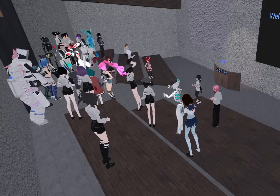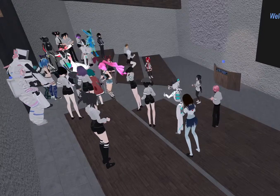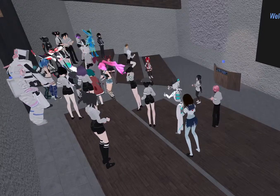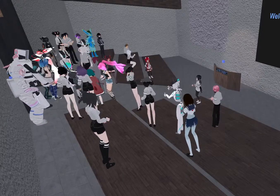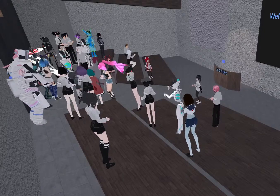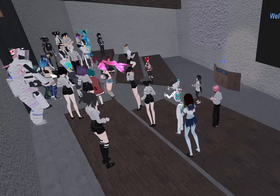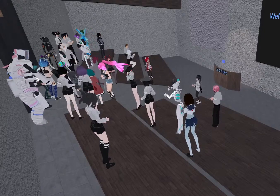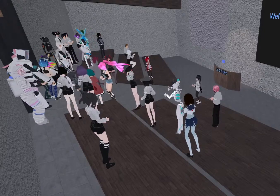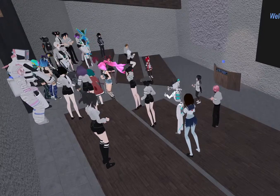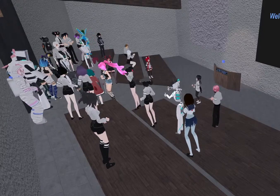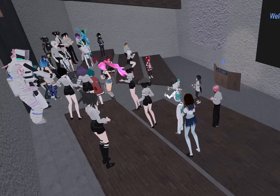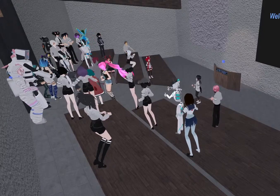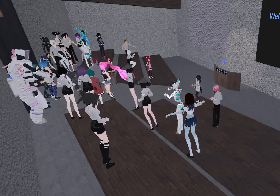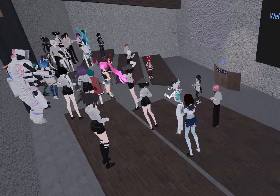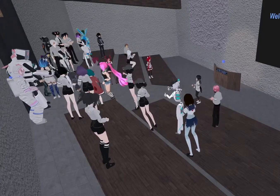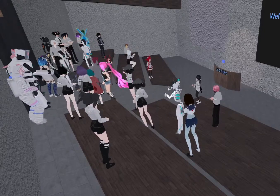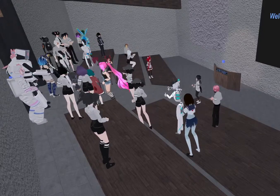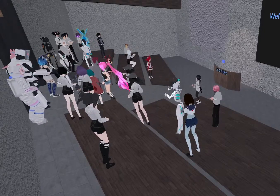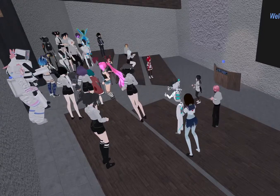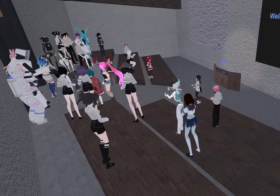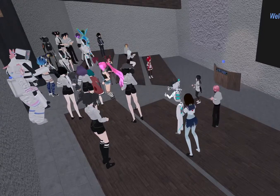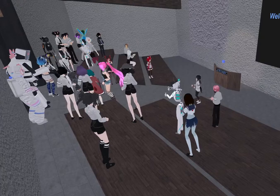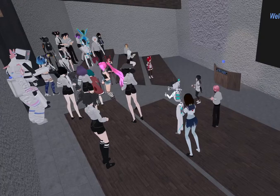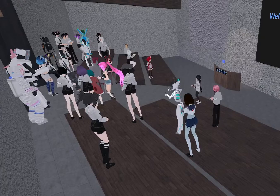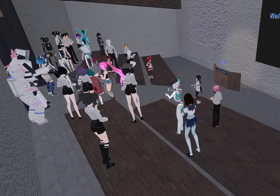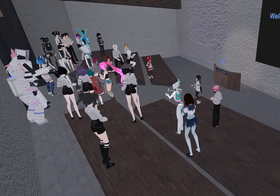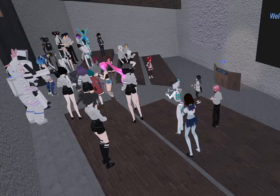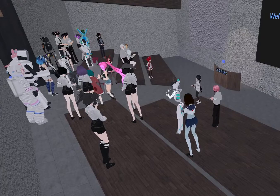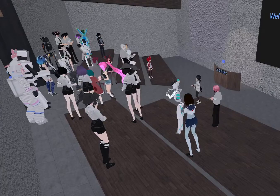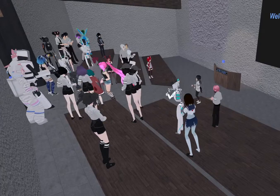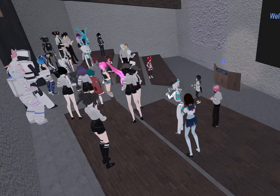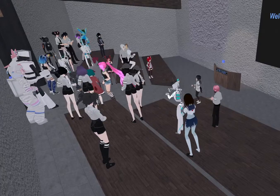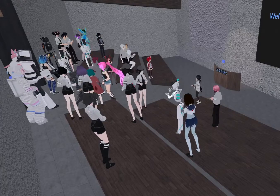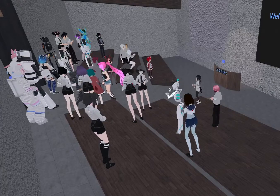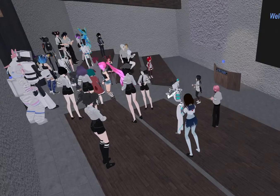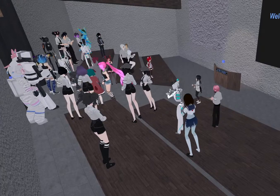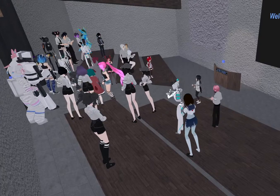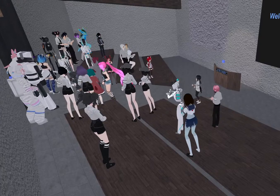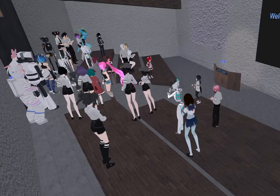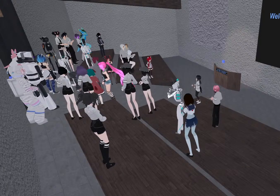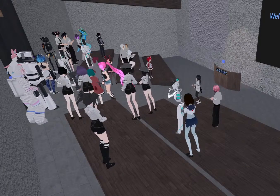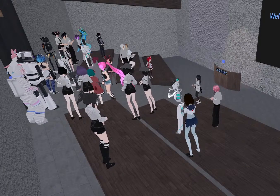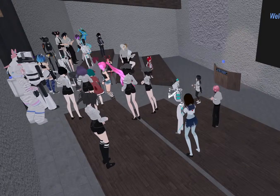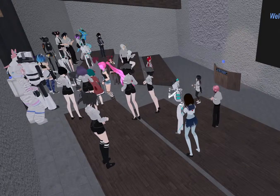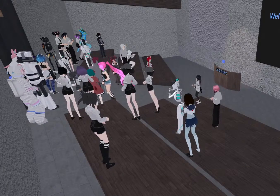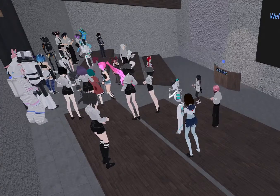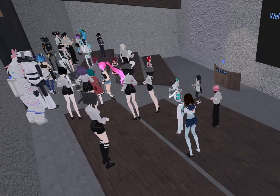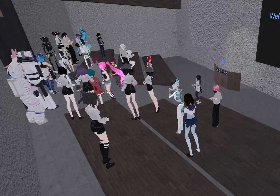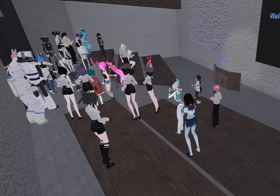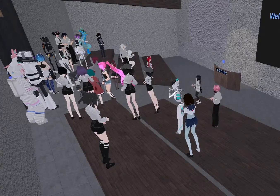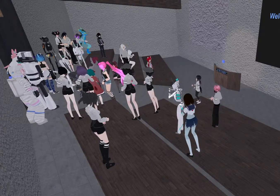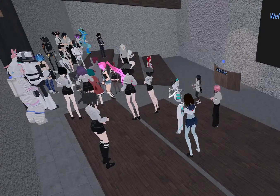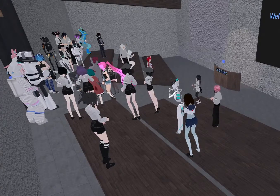comma instead Yeah, I'll do that. because it doesn't What? allow the slashes.